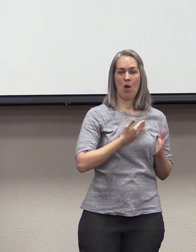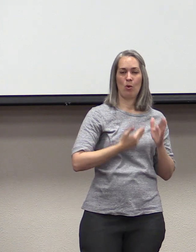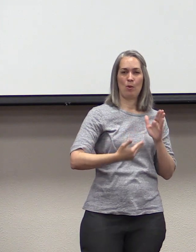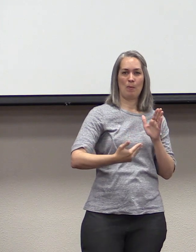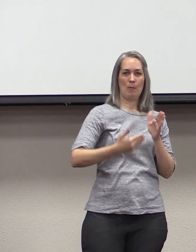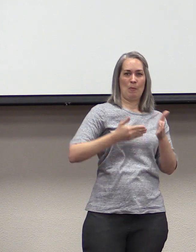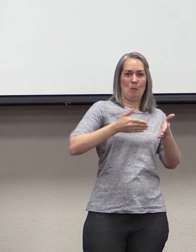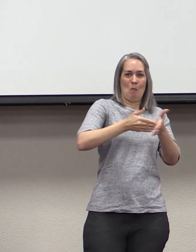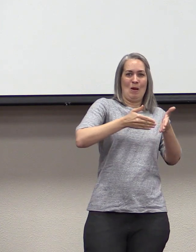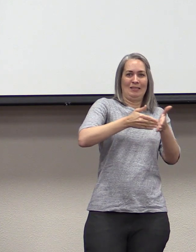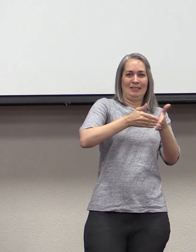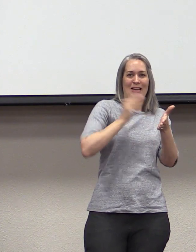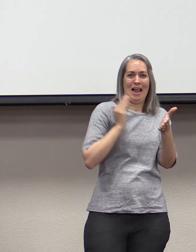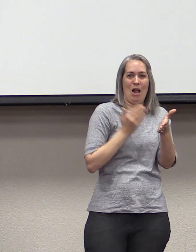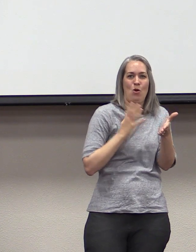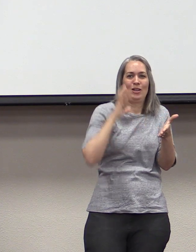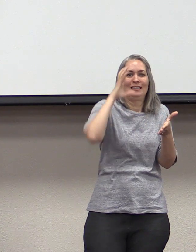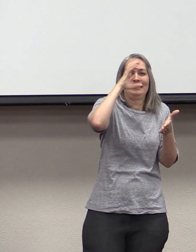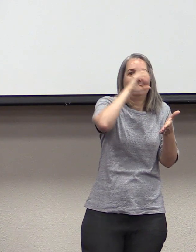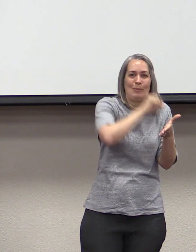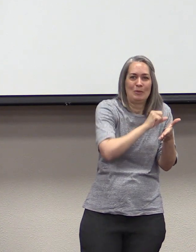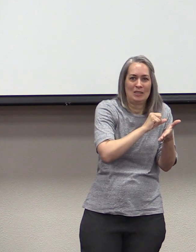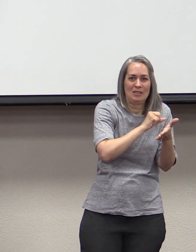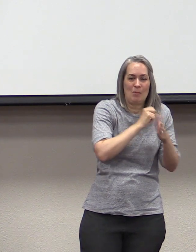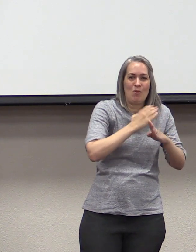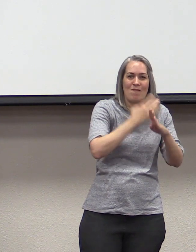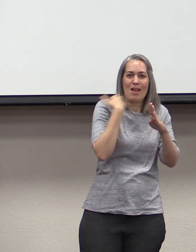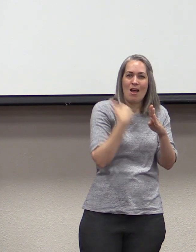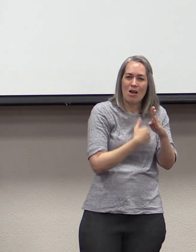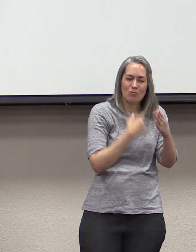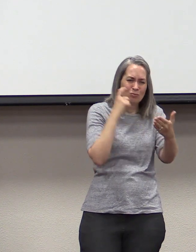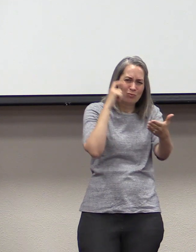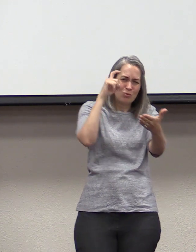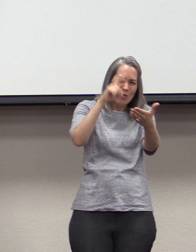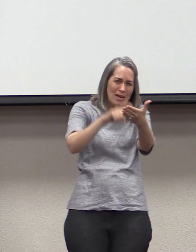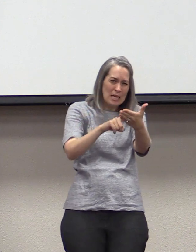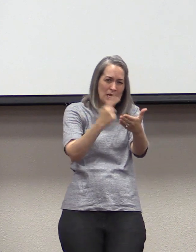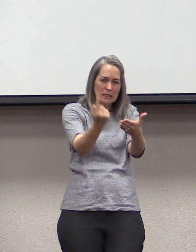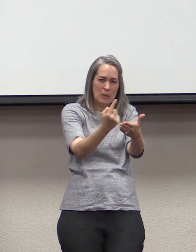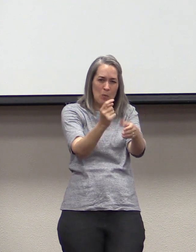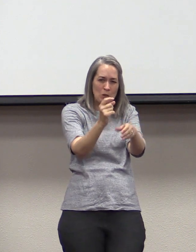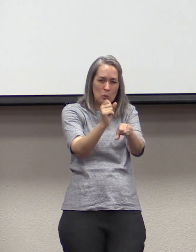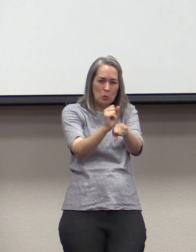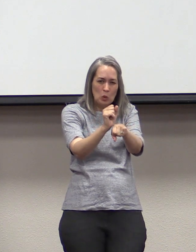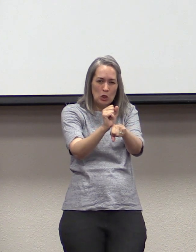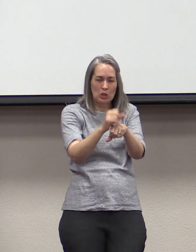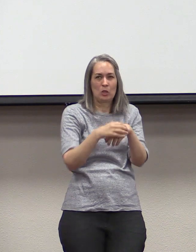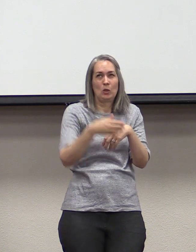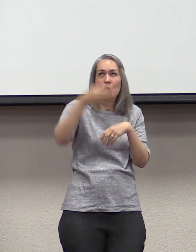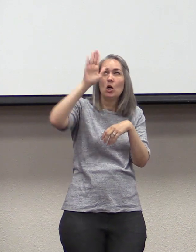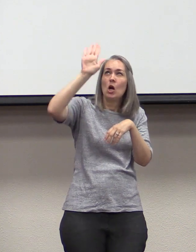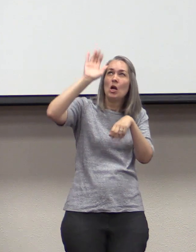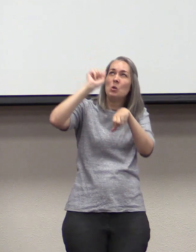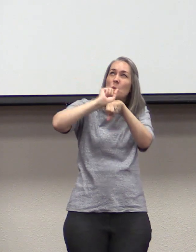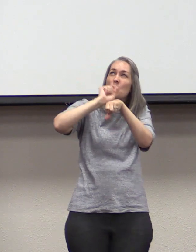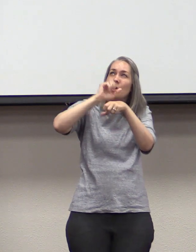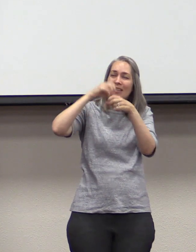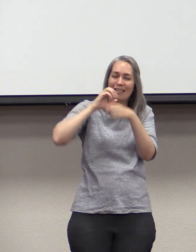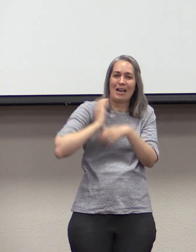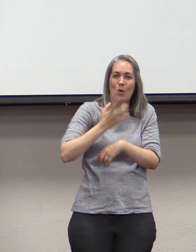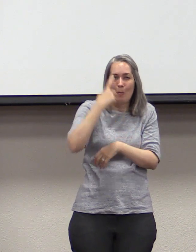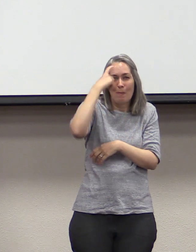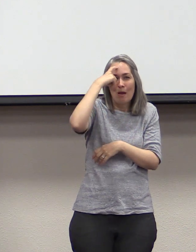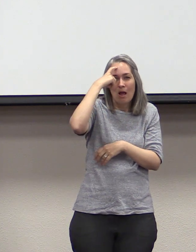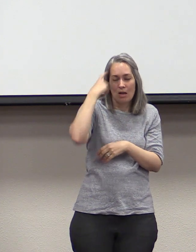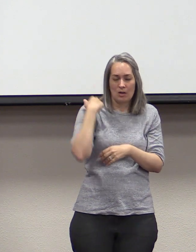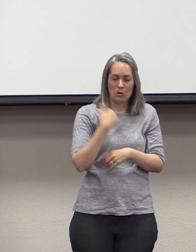and our assumptions prevent us from recognizing the work of God in our minds?